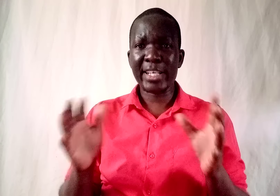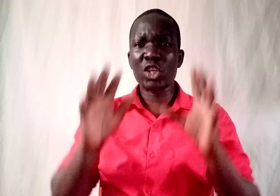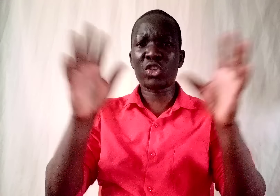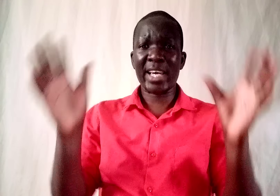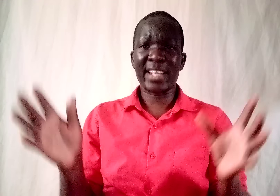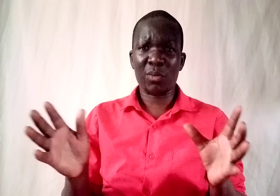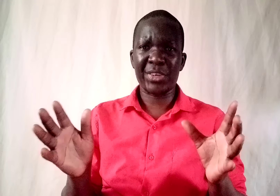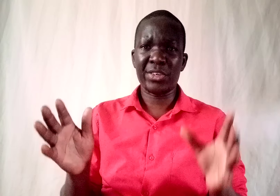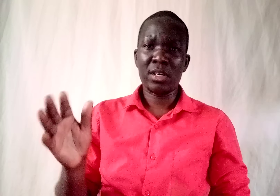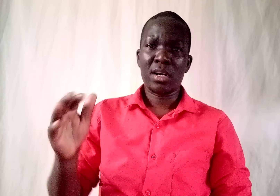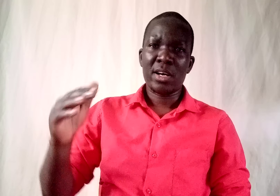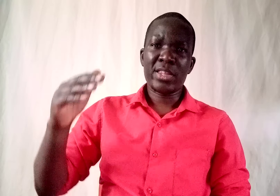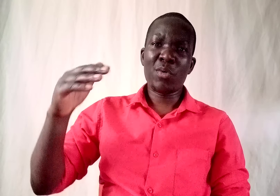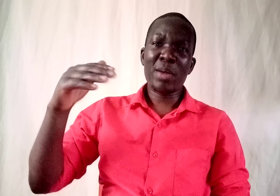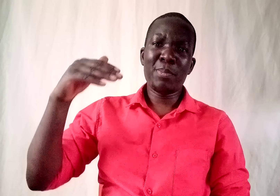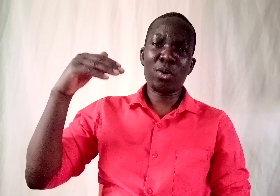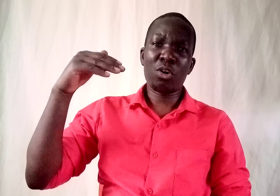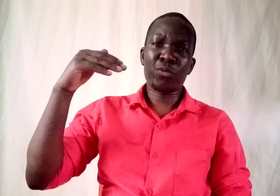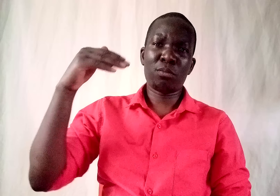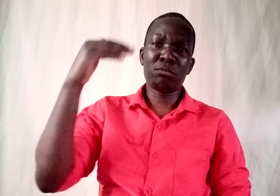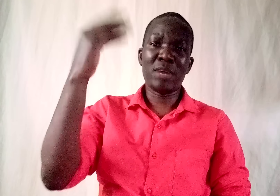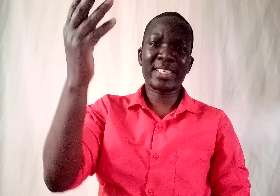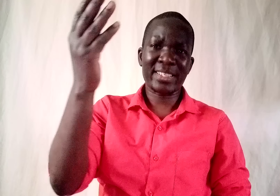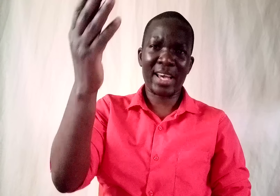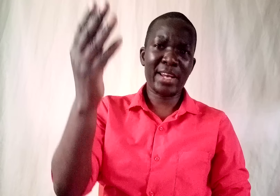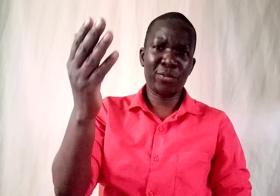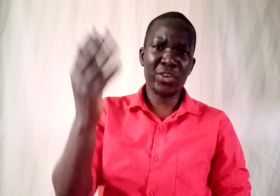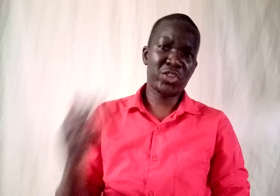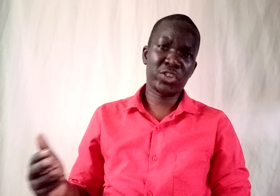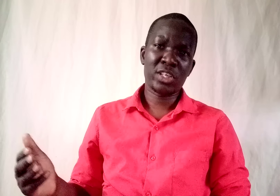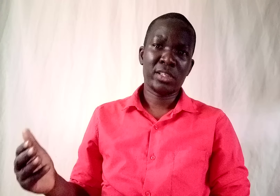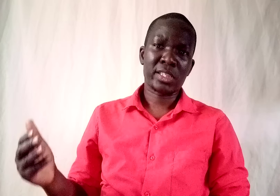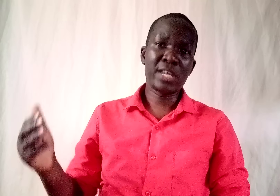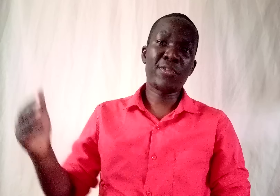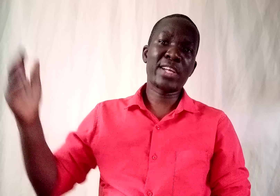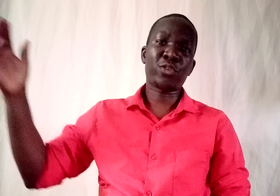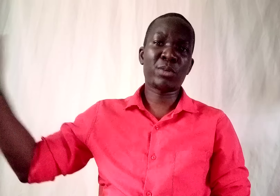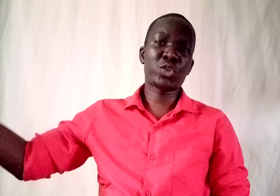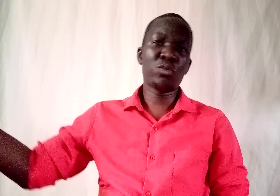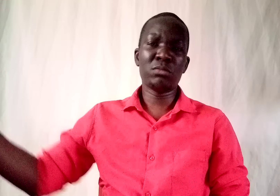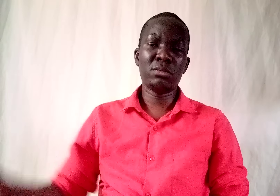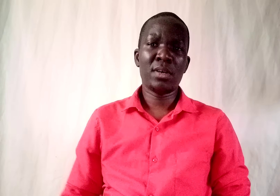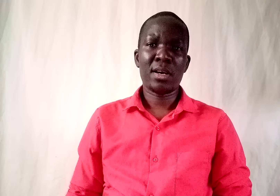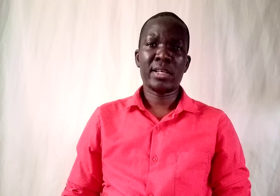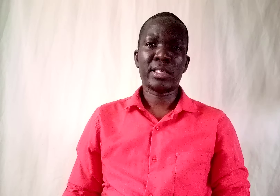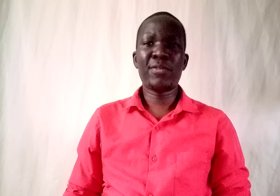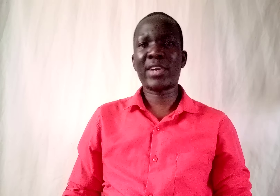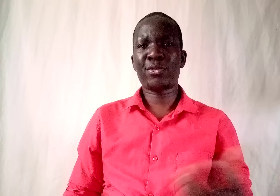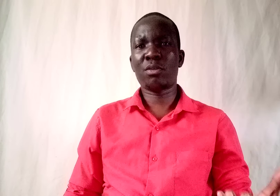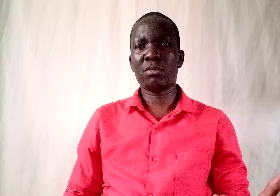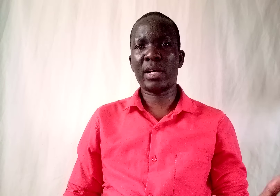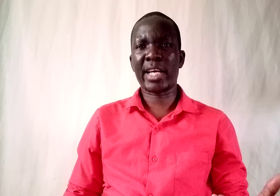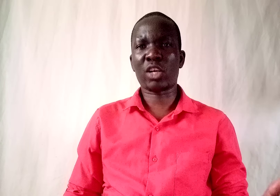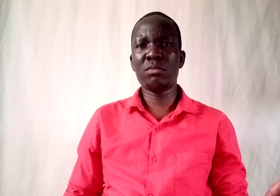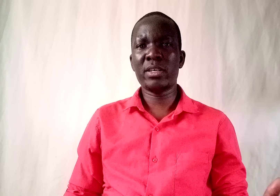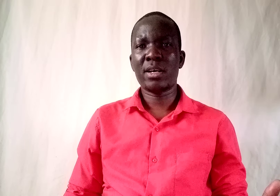regional sign language, the way people from Mombasa sign fish is different from Kisumu, different from Nairobi,